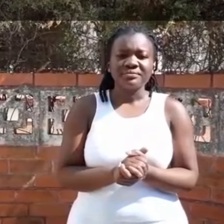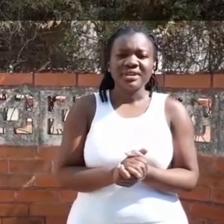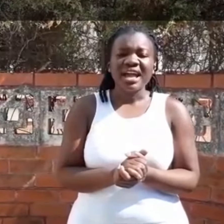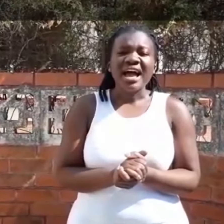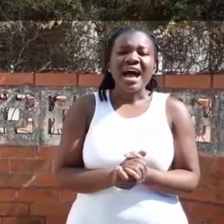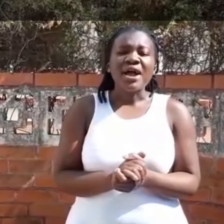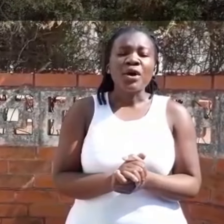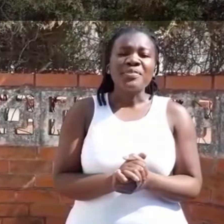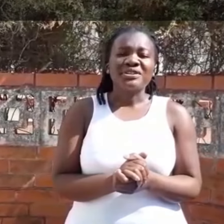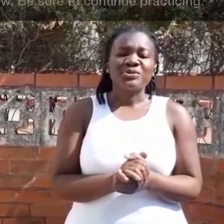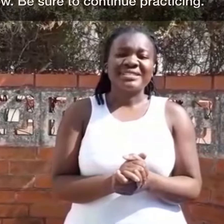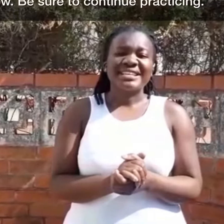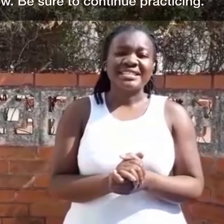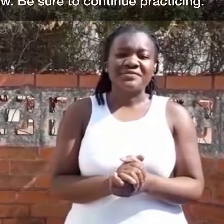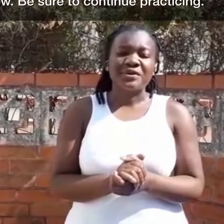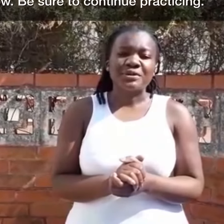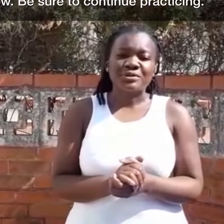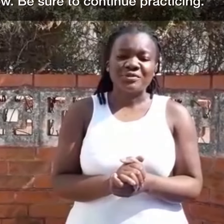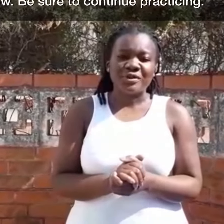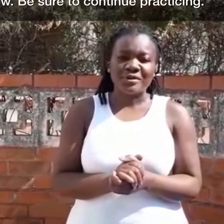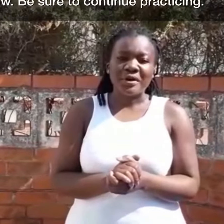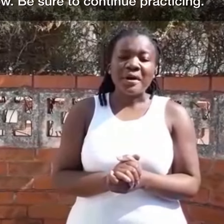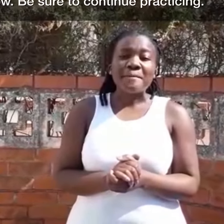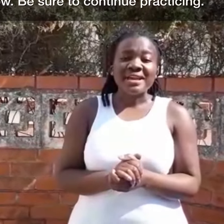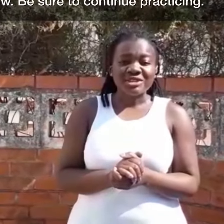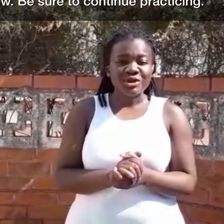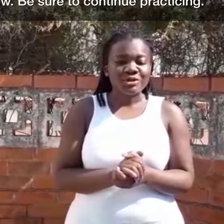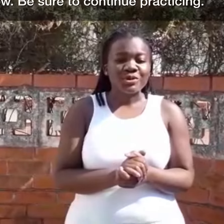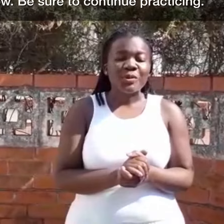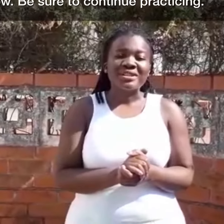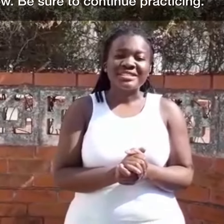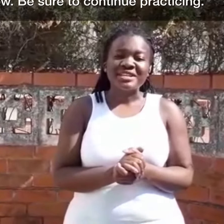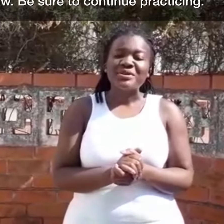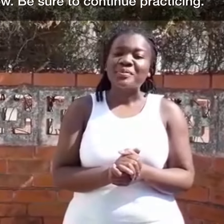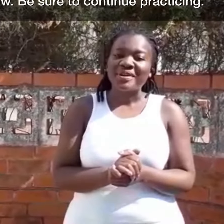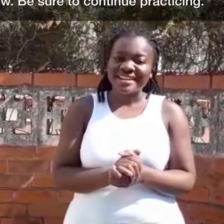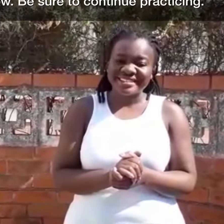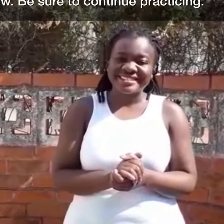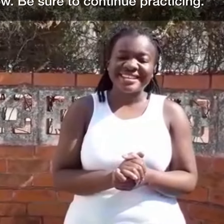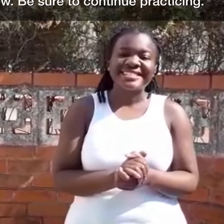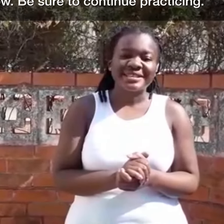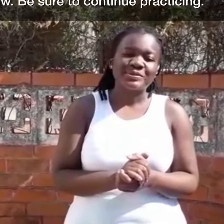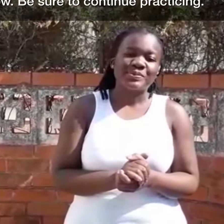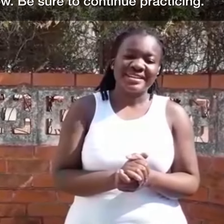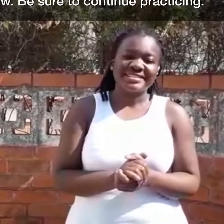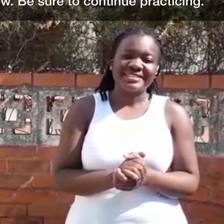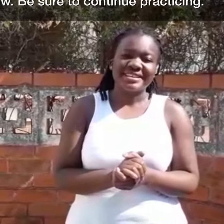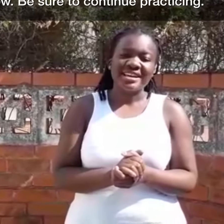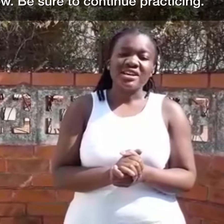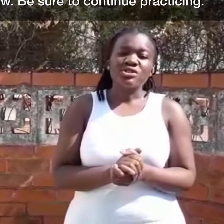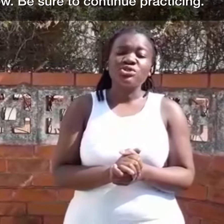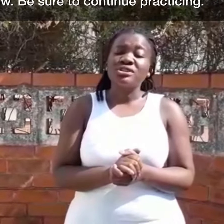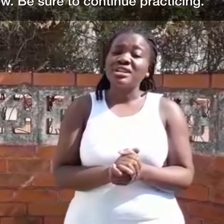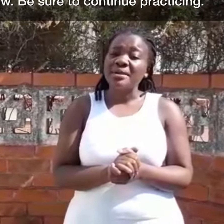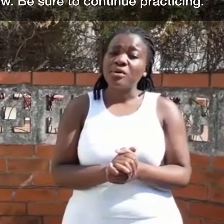I hope that was easy for you to follow. Be sure to continue practicing these words. So to learn more